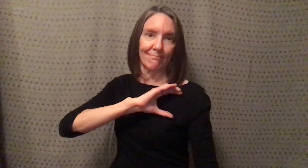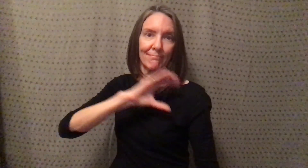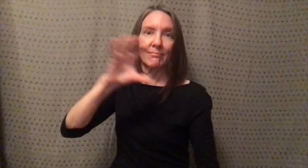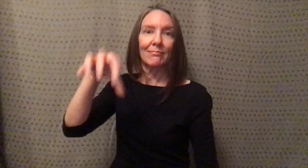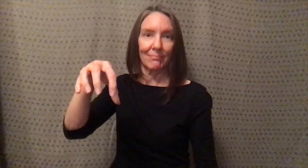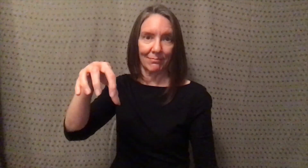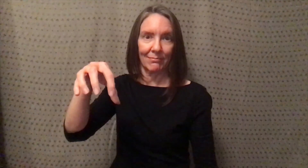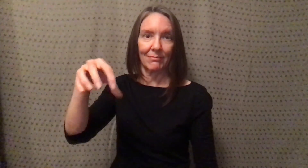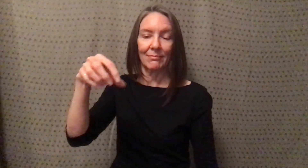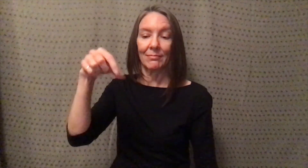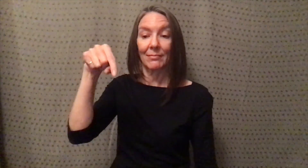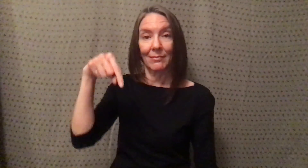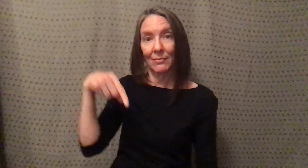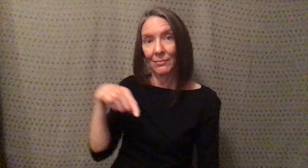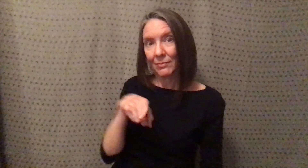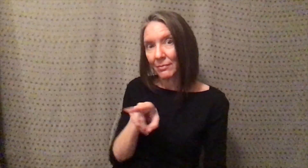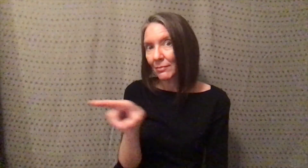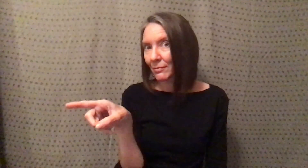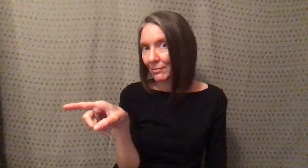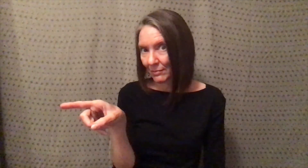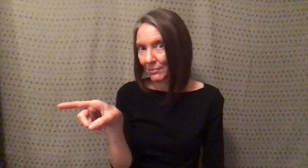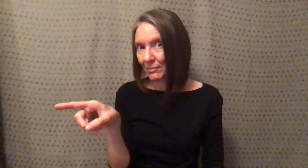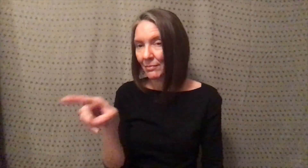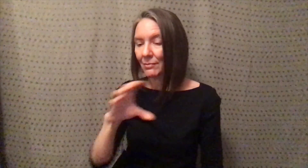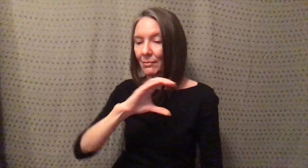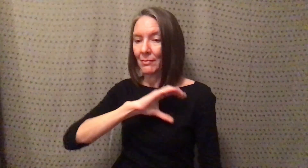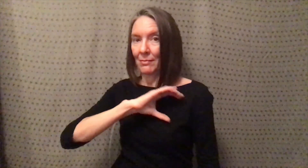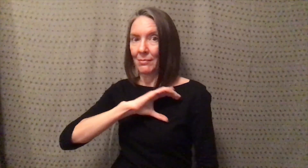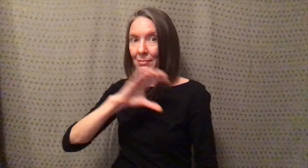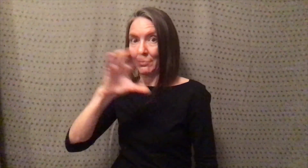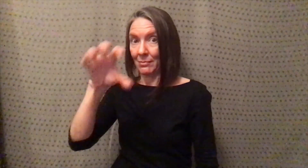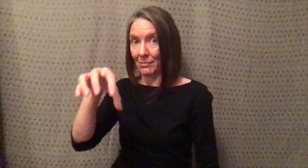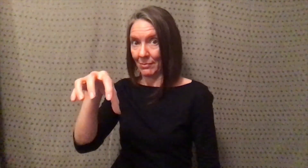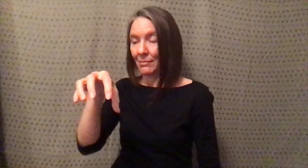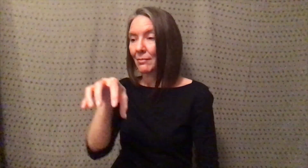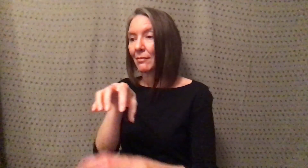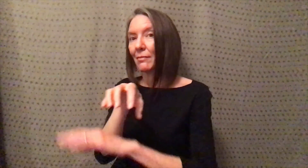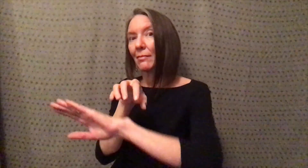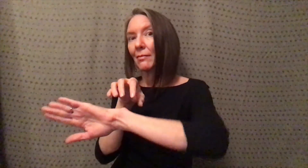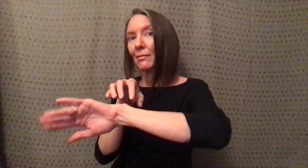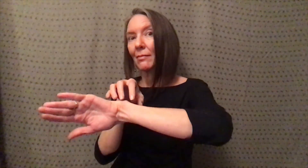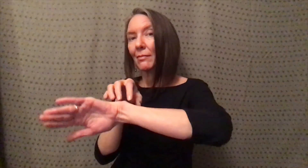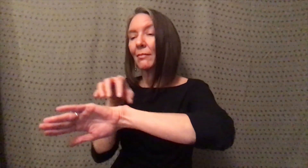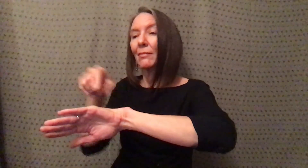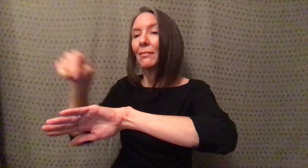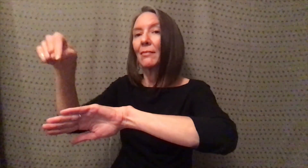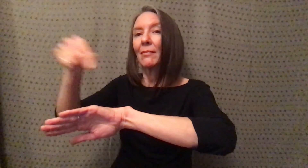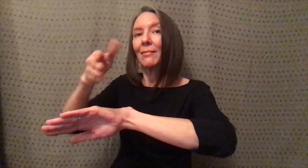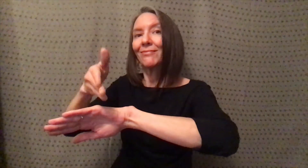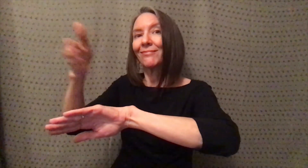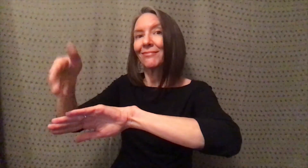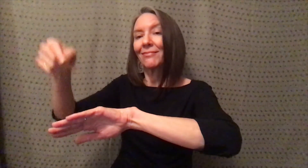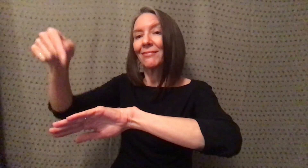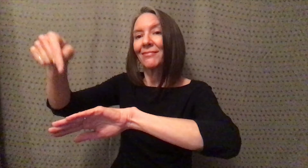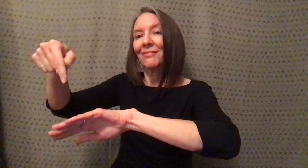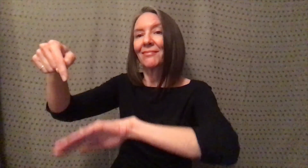far right corner is the police station. Take a right. On the left side, next to the police